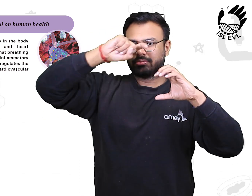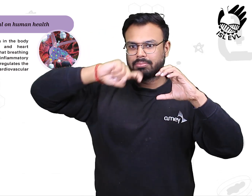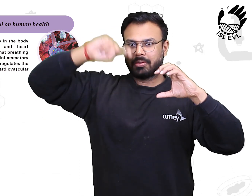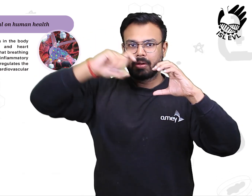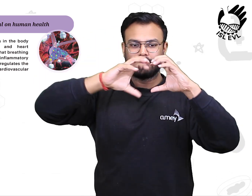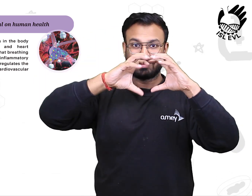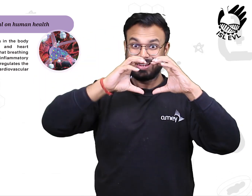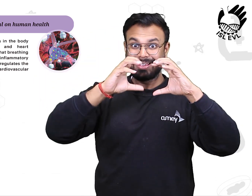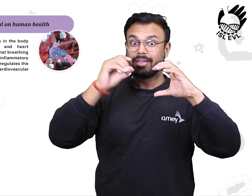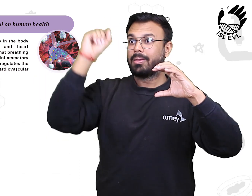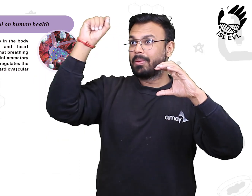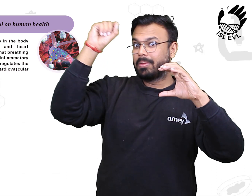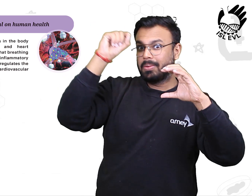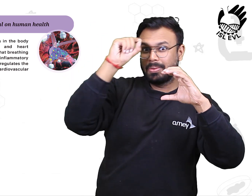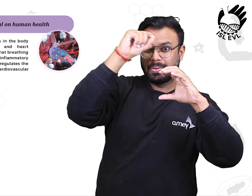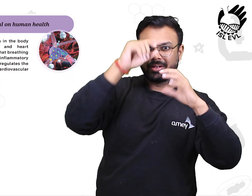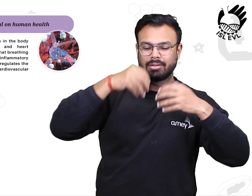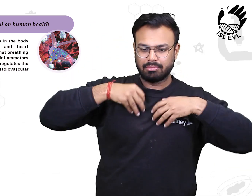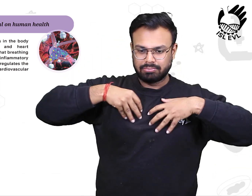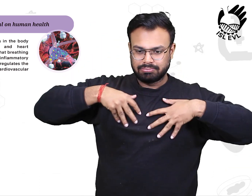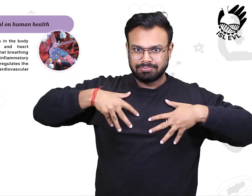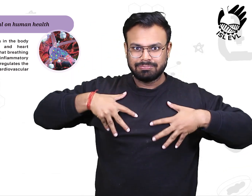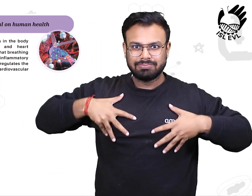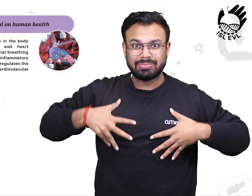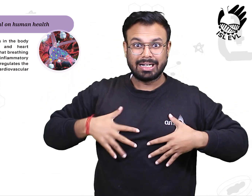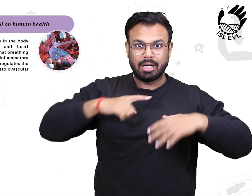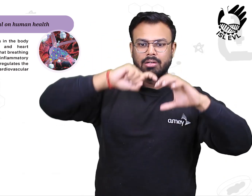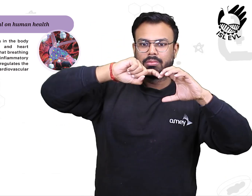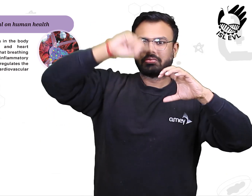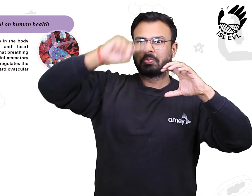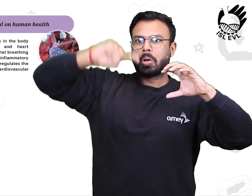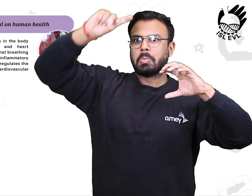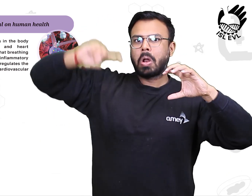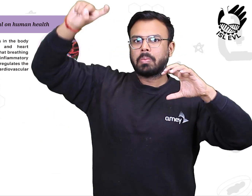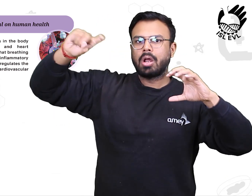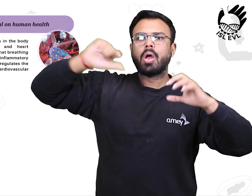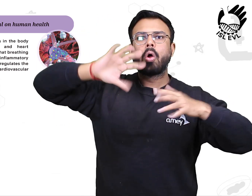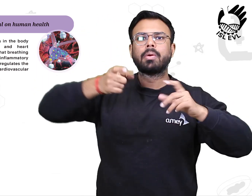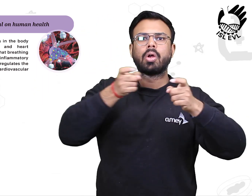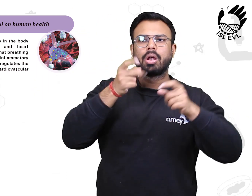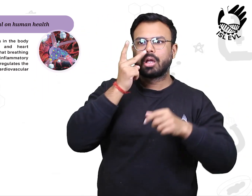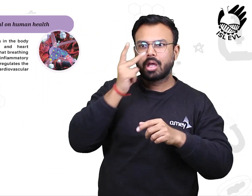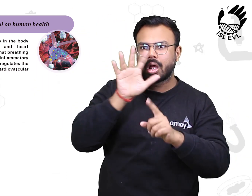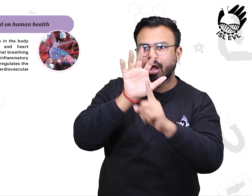alters the system that regulates the involuntary functions. in